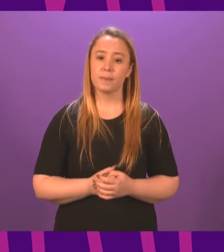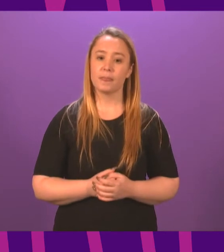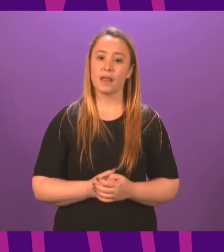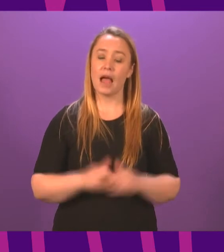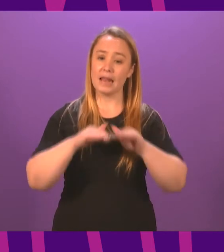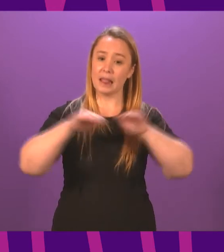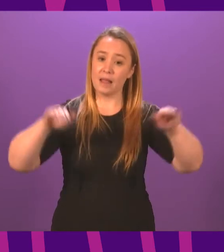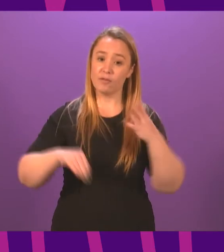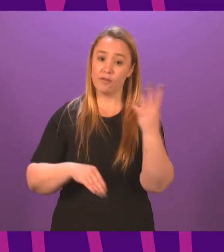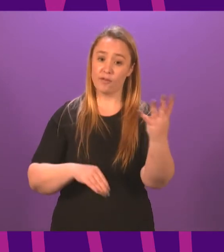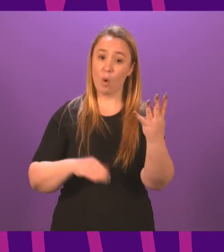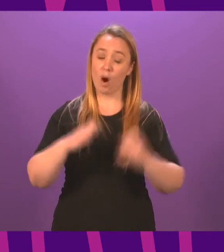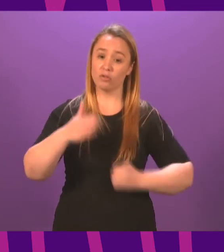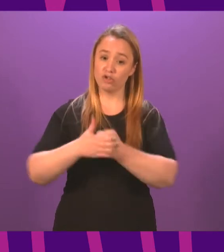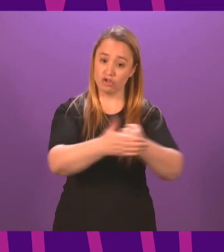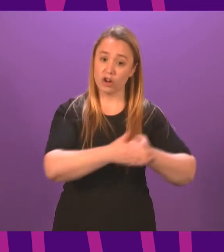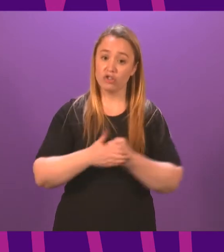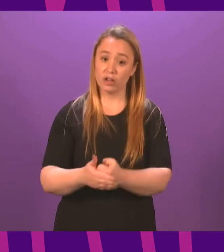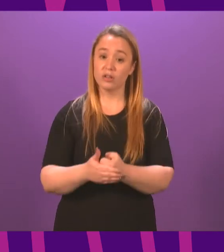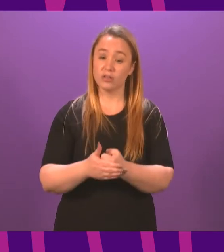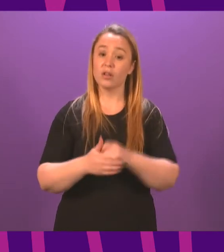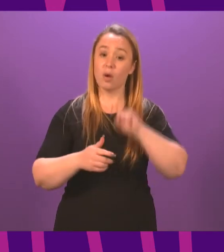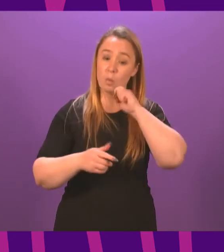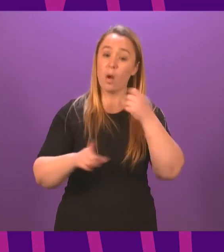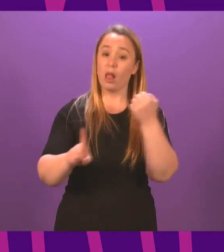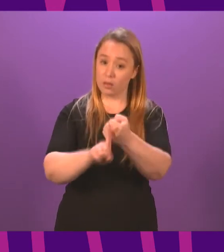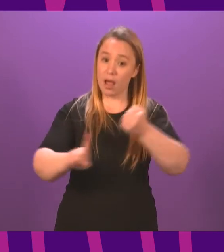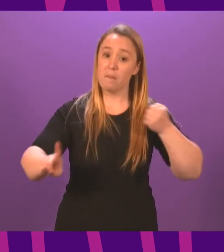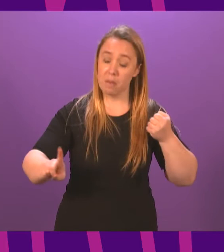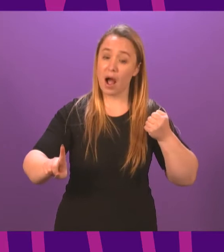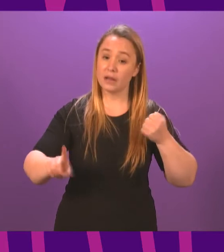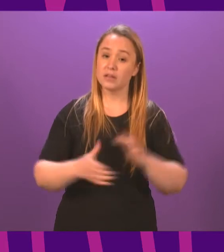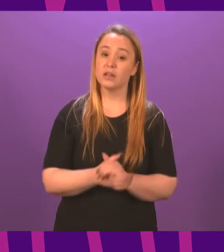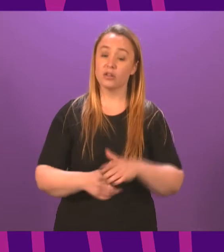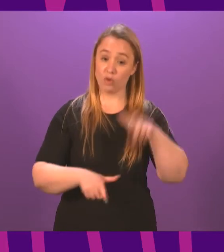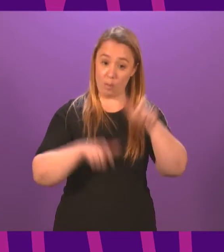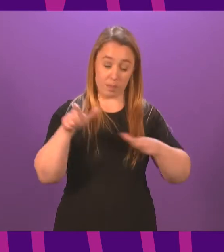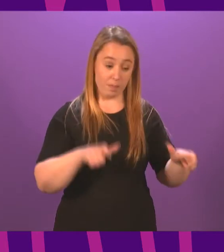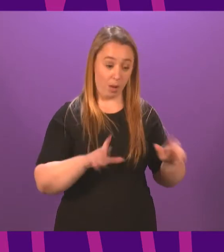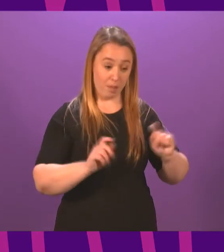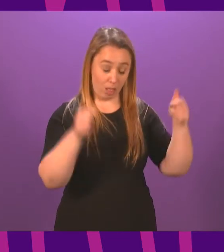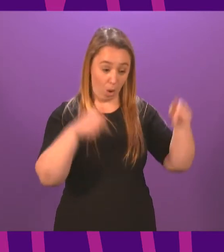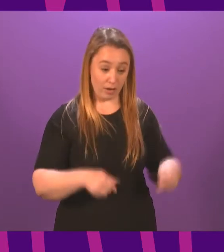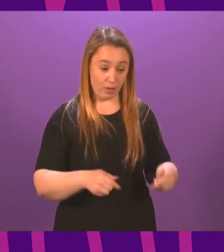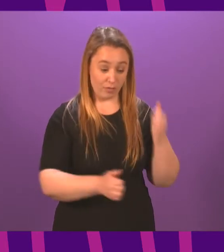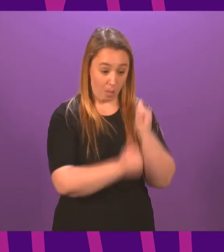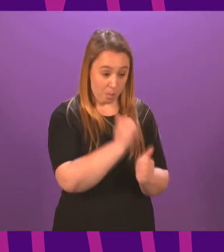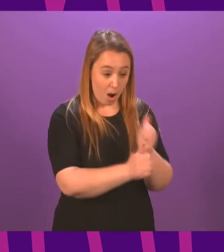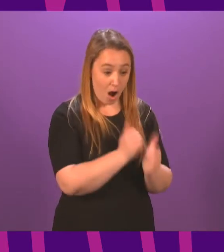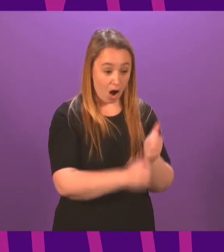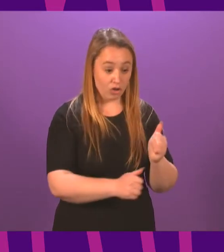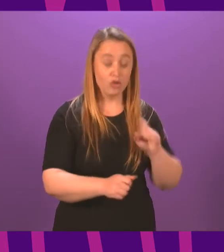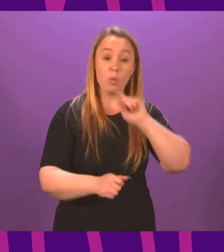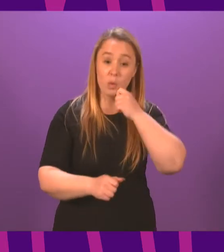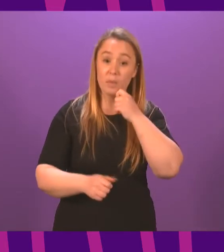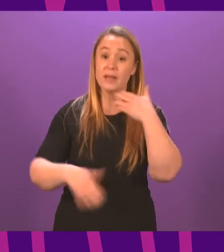Tier 4 restrictions will not be felt equally, that those hit hardest since March will be hit harder still this time round